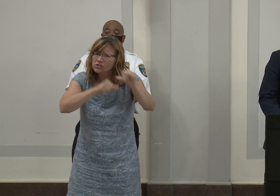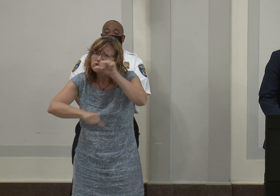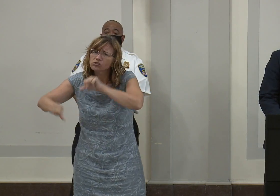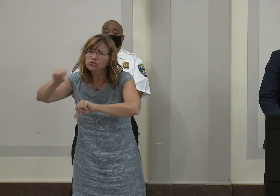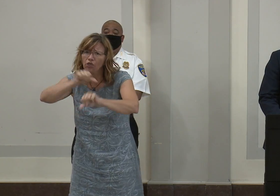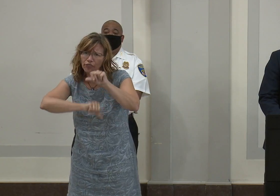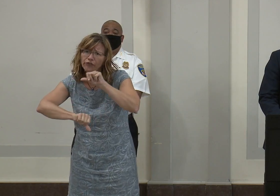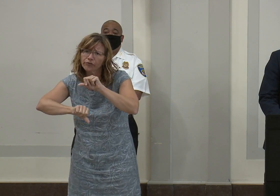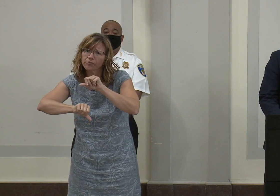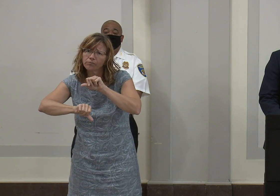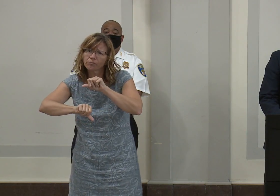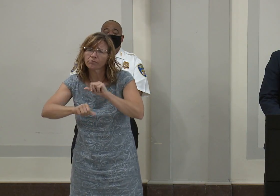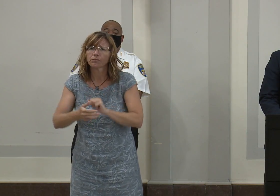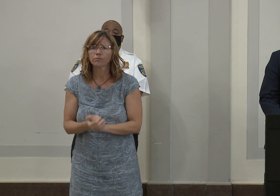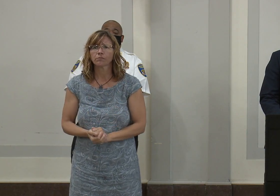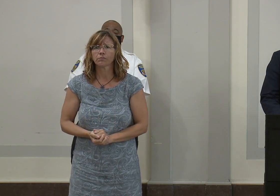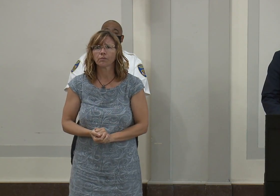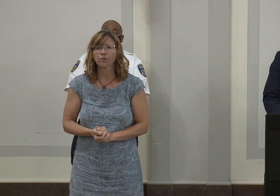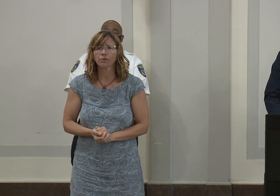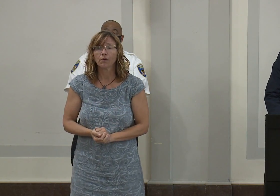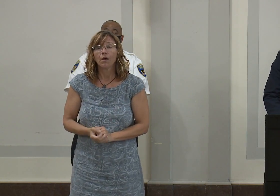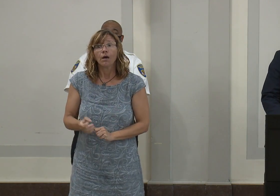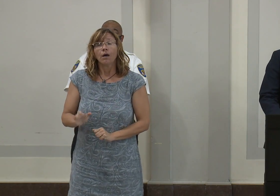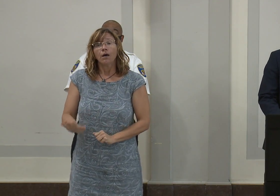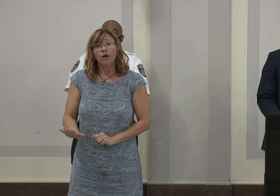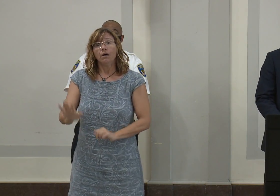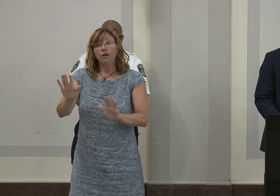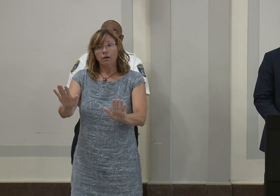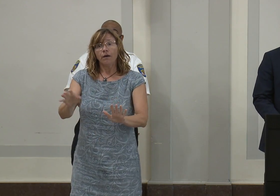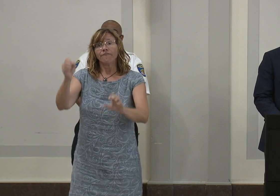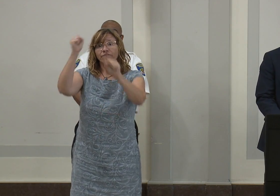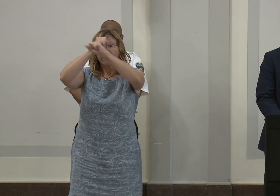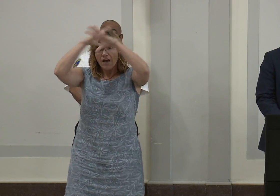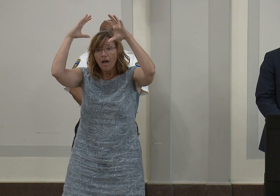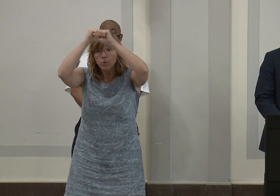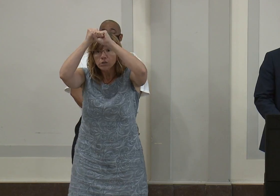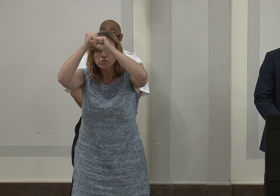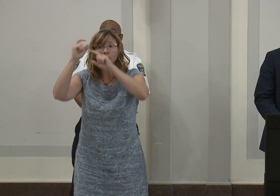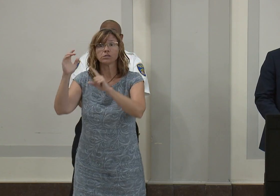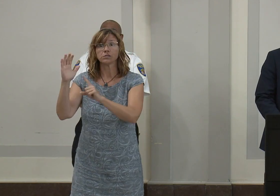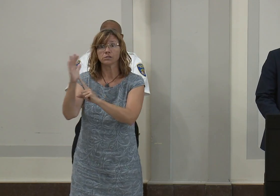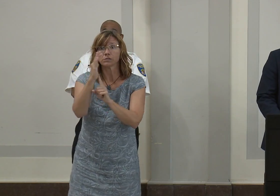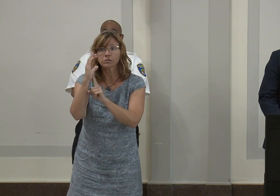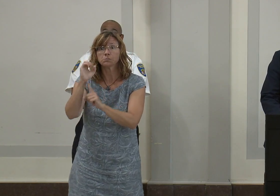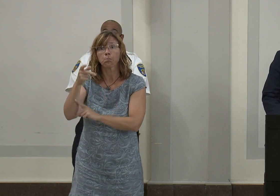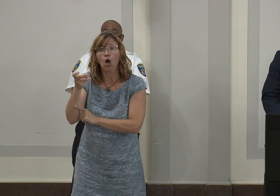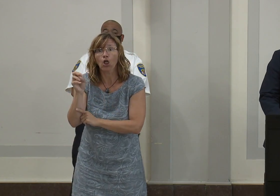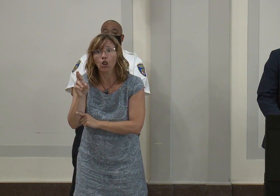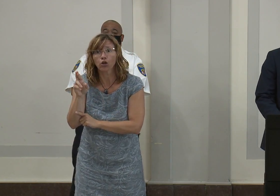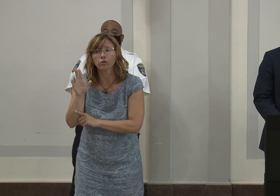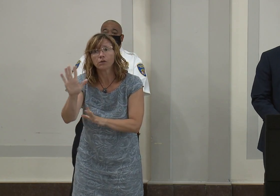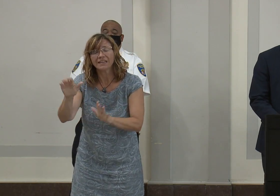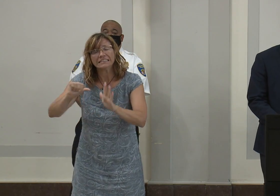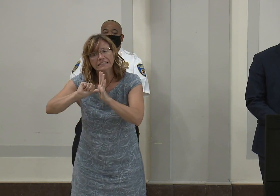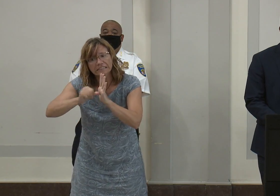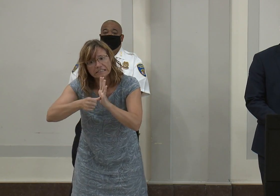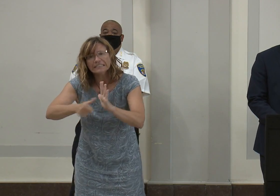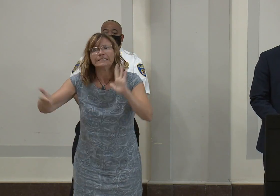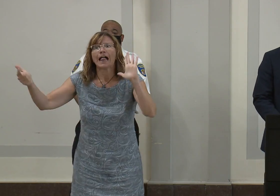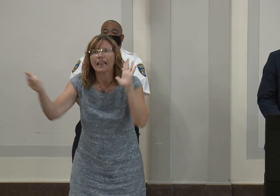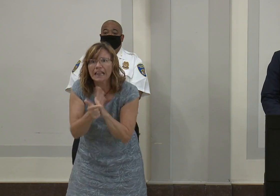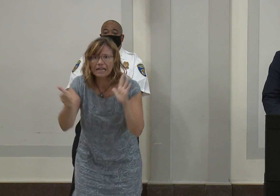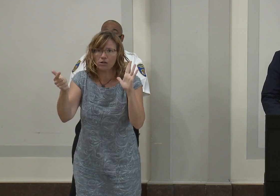state, fireworks, including sparklers, are illegal in the city of Baltimore.